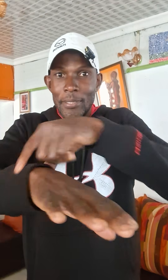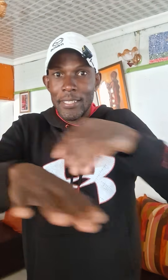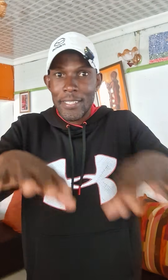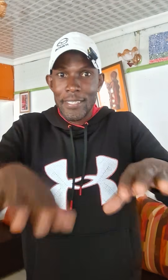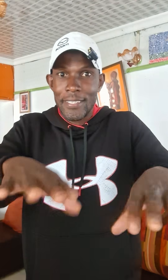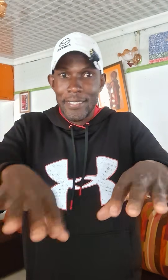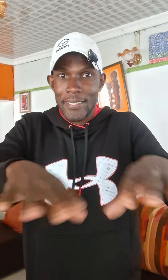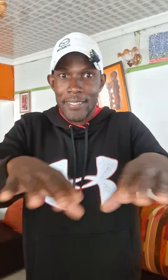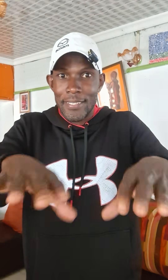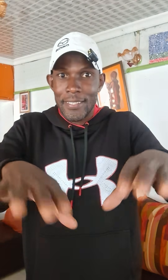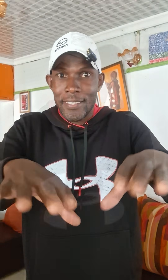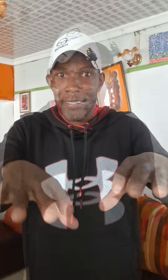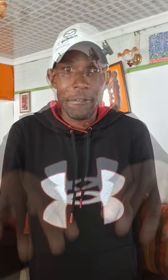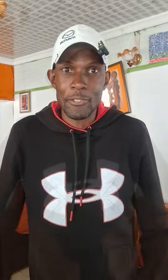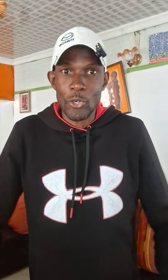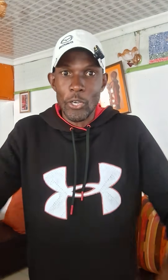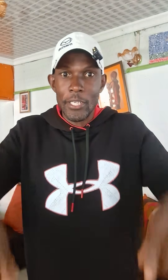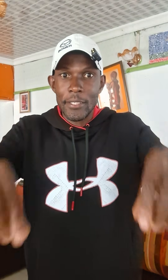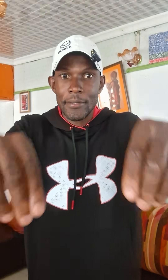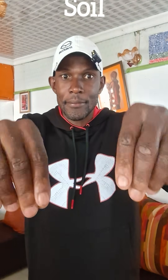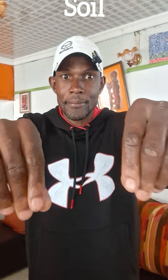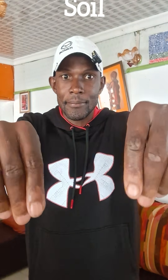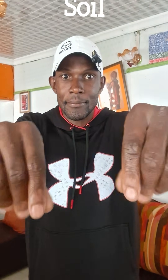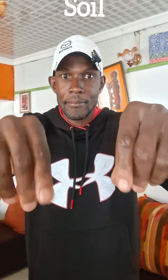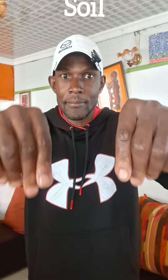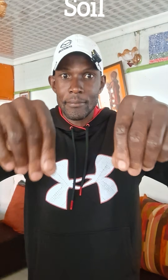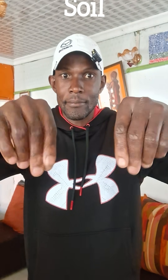earthquake. Then we have soil,